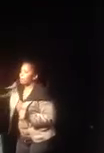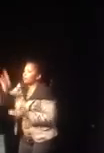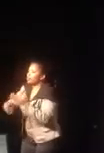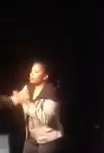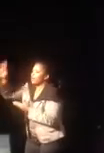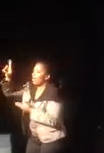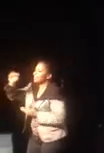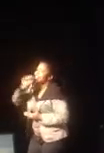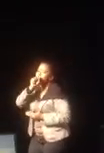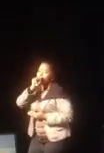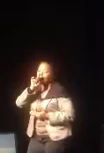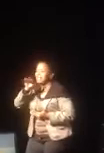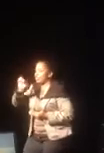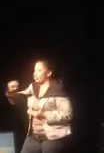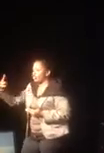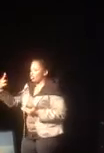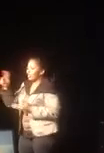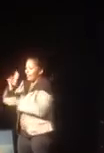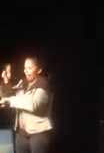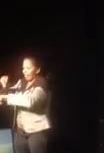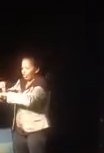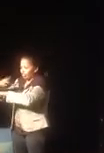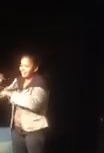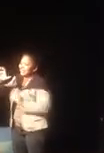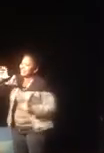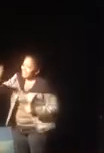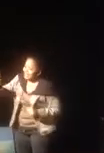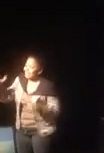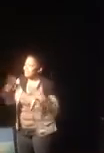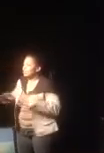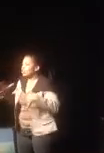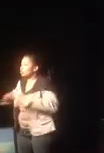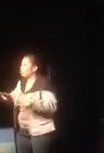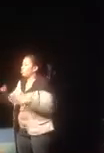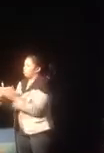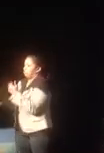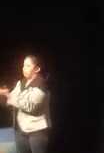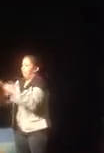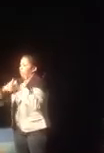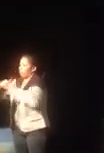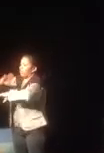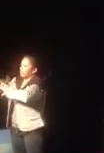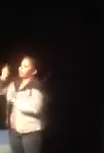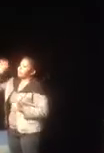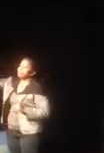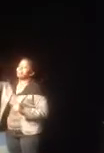and also purchasing my CD or t-shirts. Please feel free to visit me. Thank you again for being here.